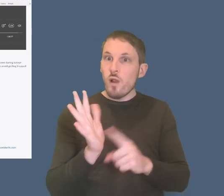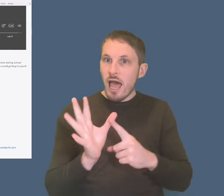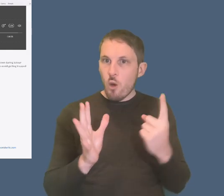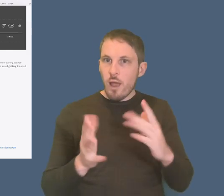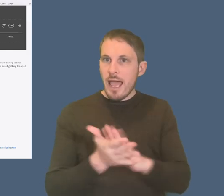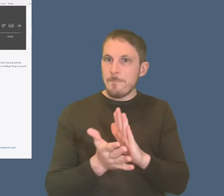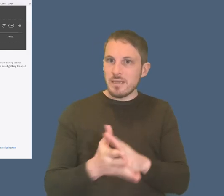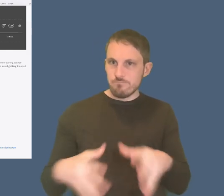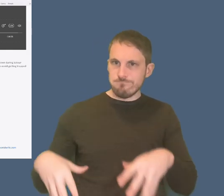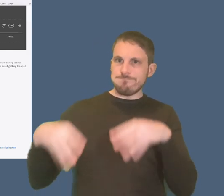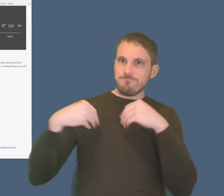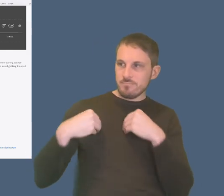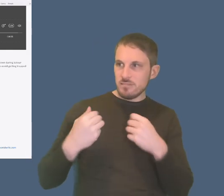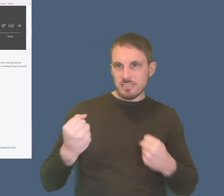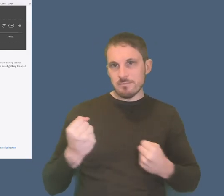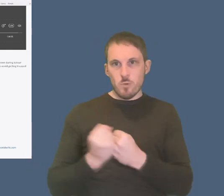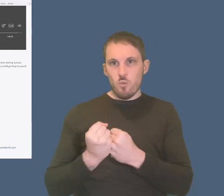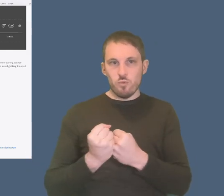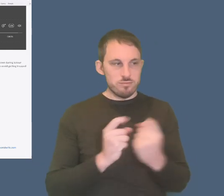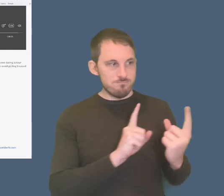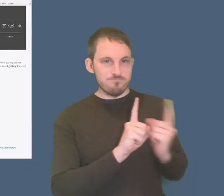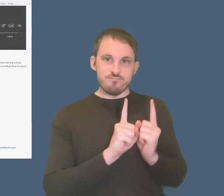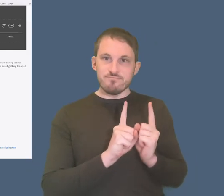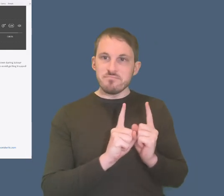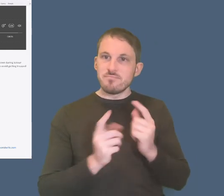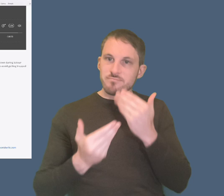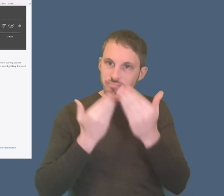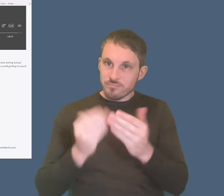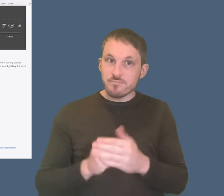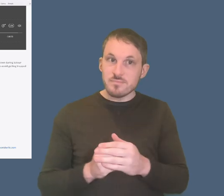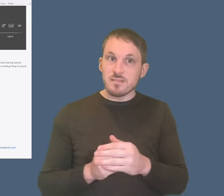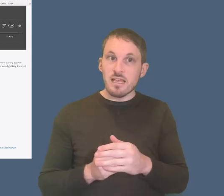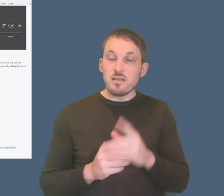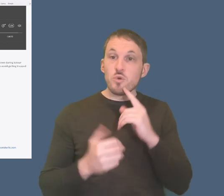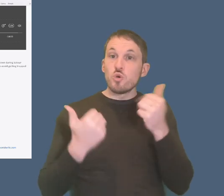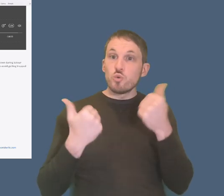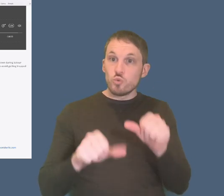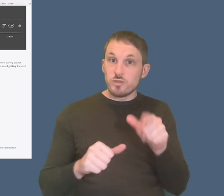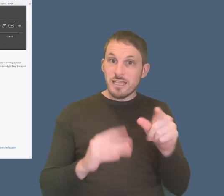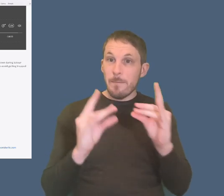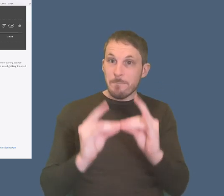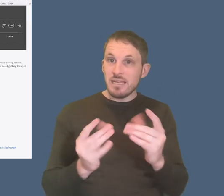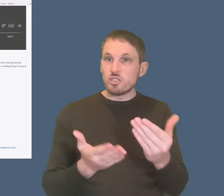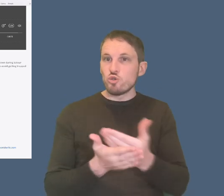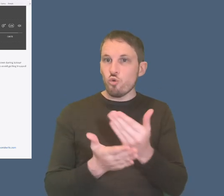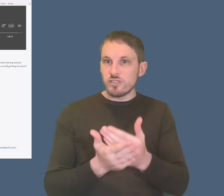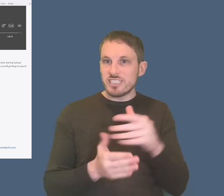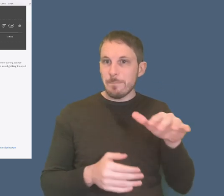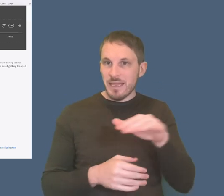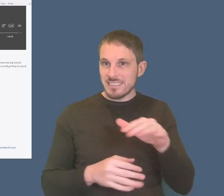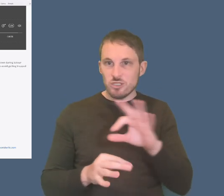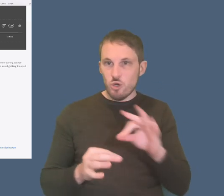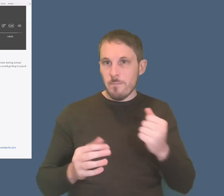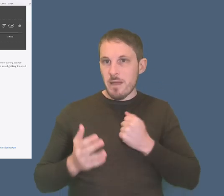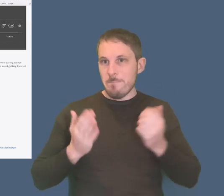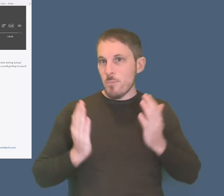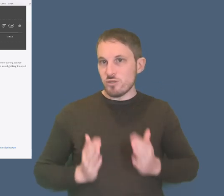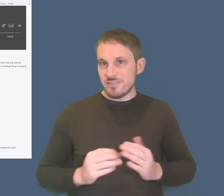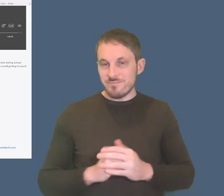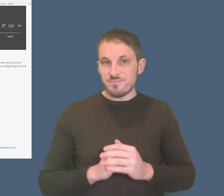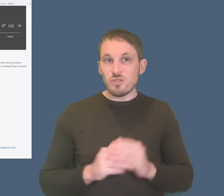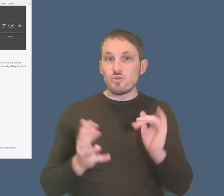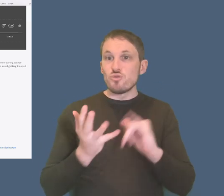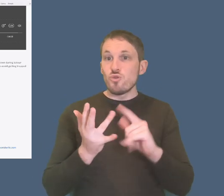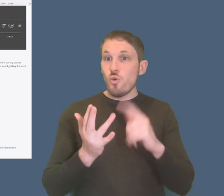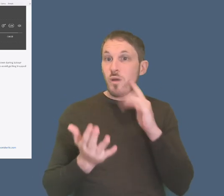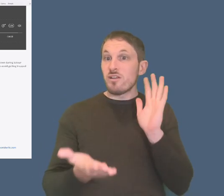this on as their job. And it involves using the bed as a storage space instead of a space to put your body. And so when